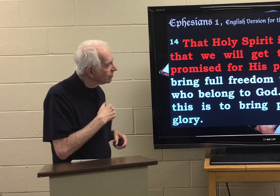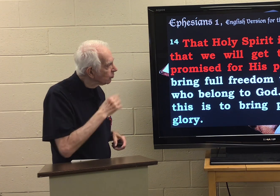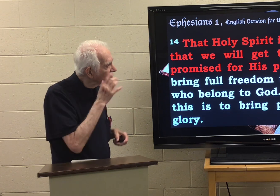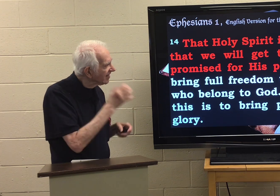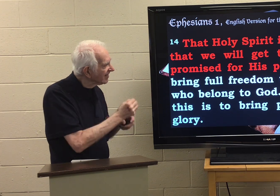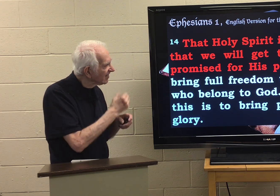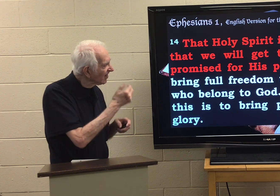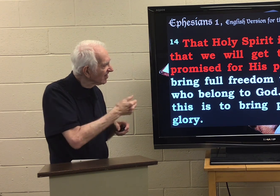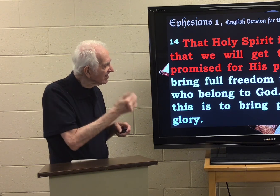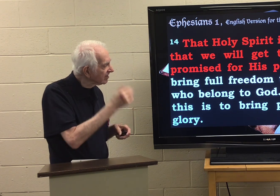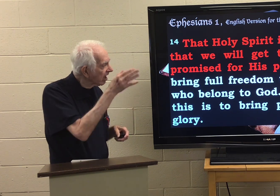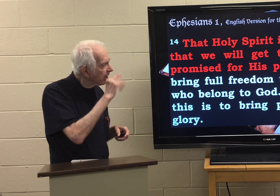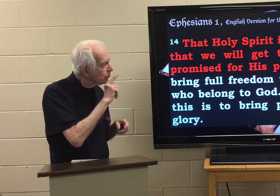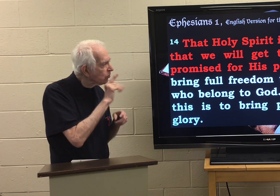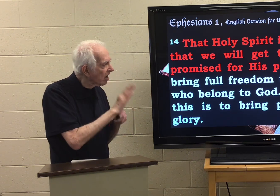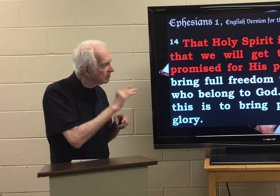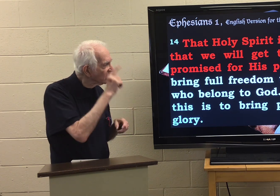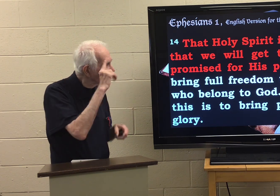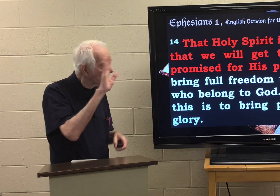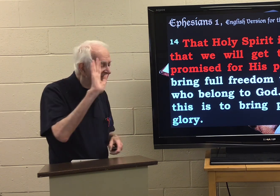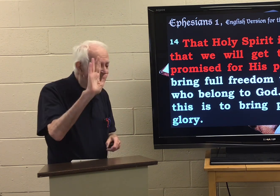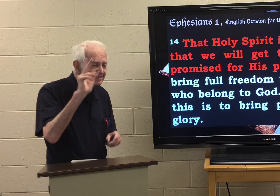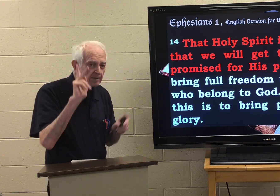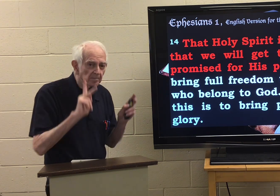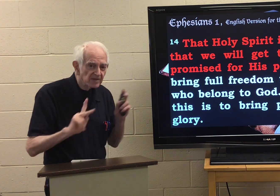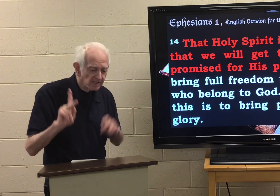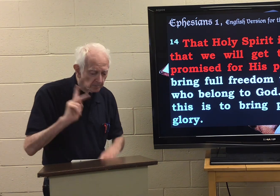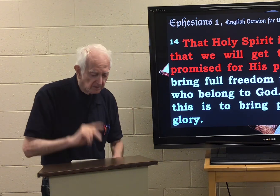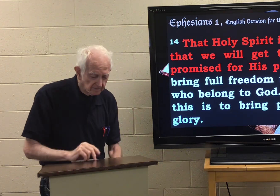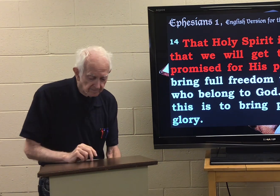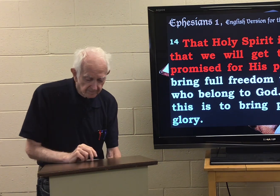that we will get the things God promised for His people.